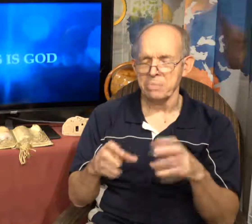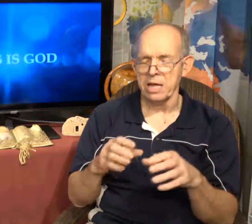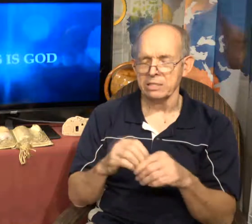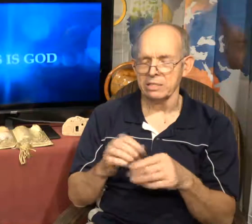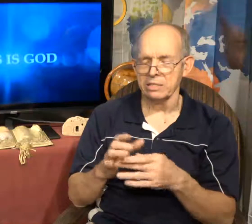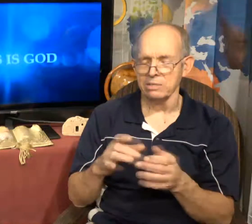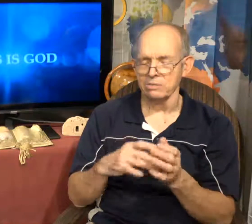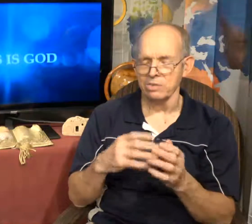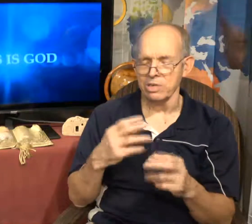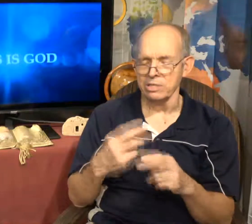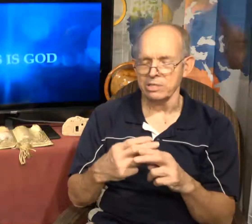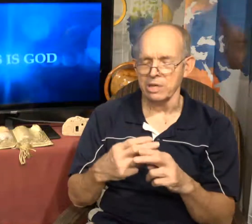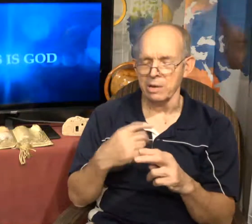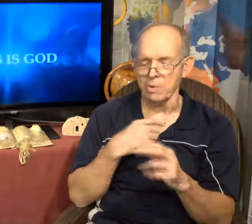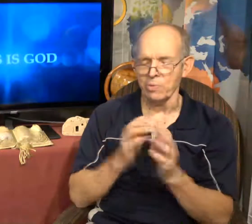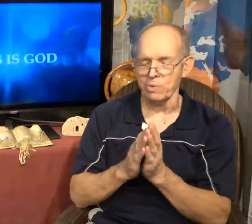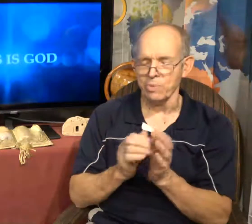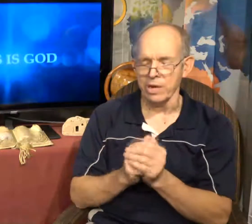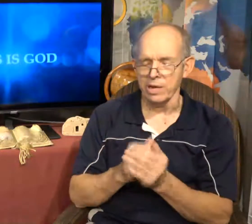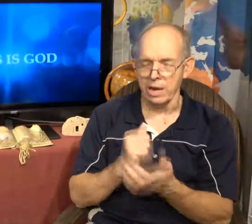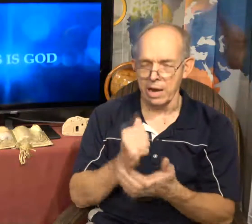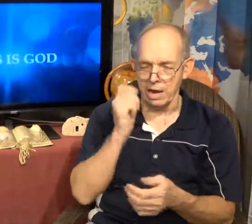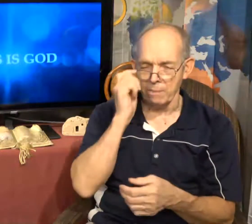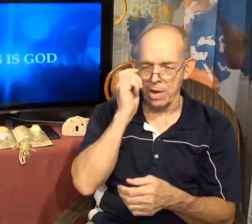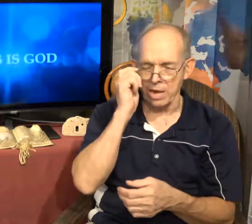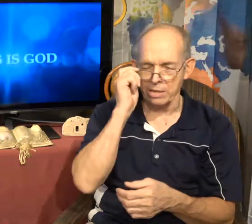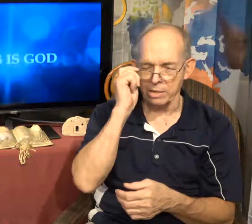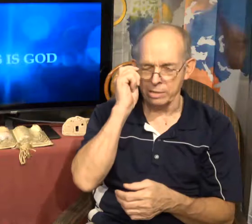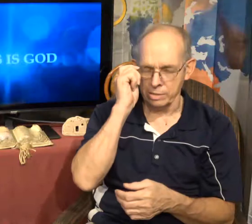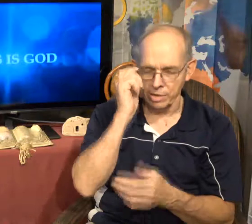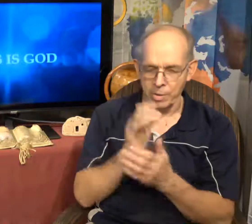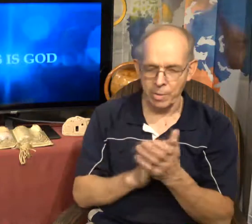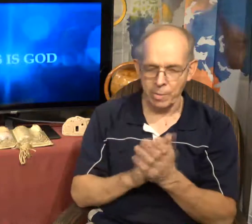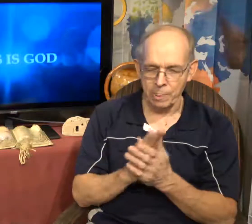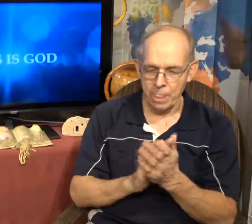That in Jesus' name we pray. Amen.